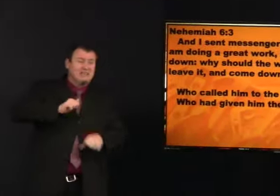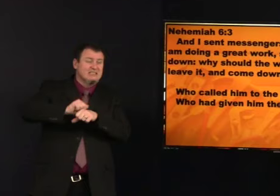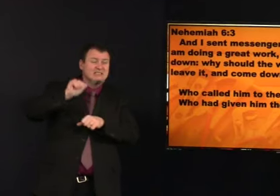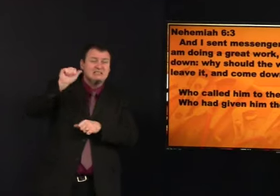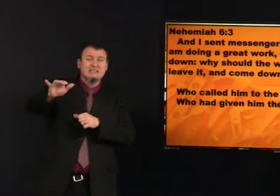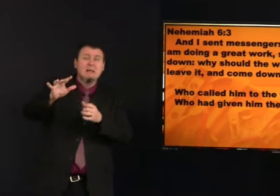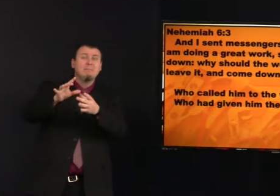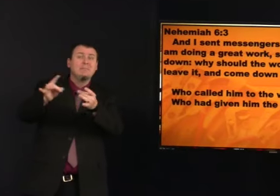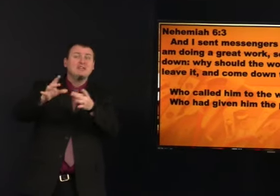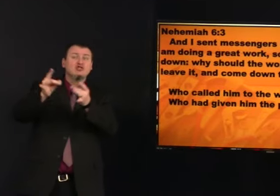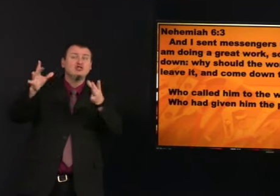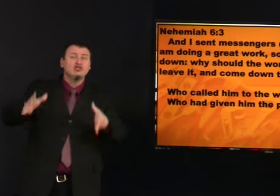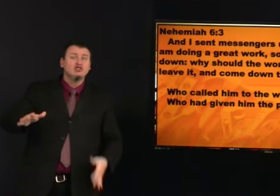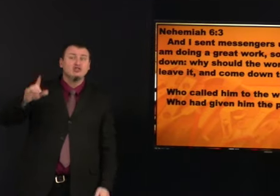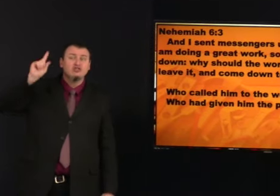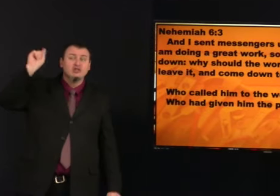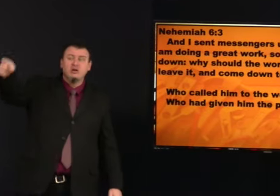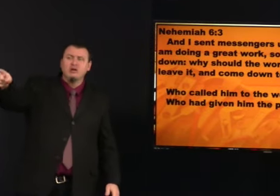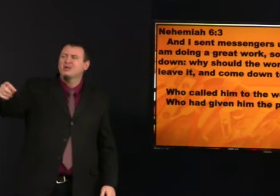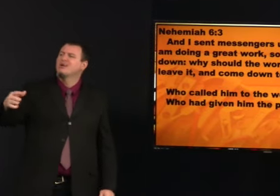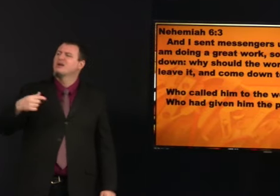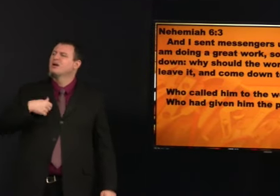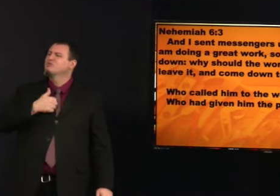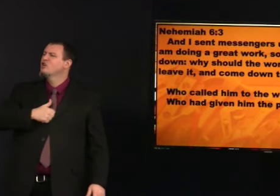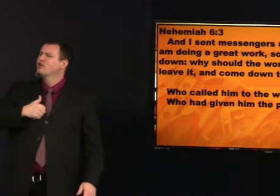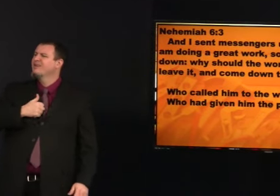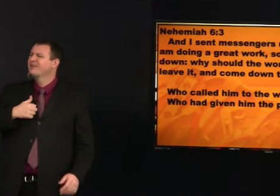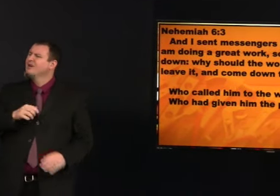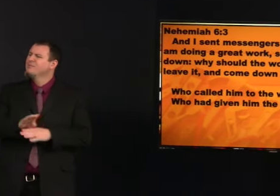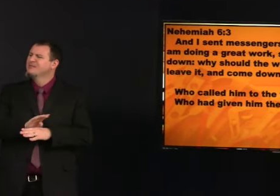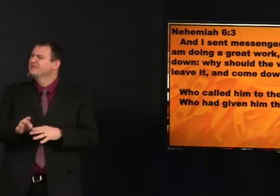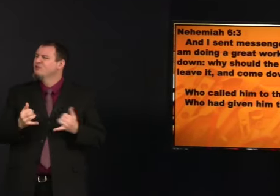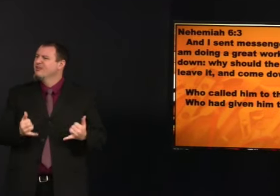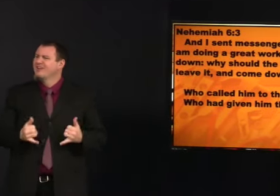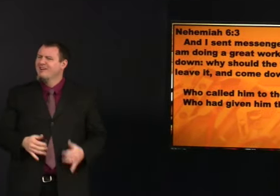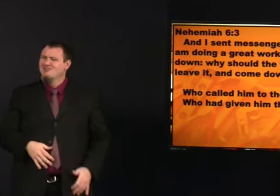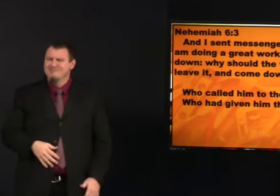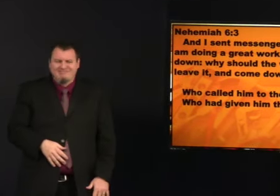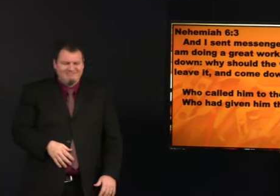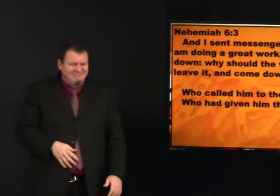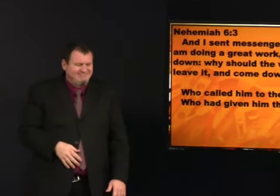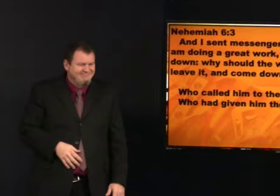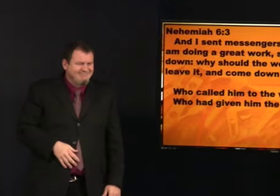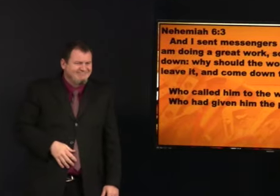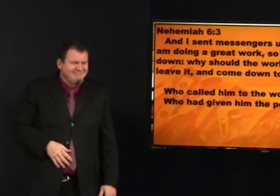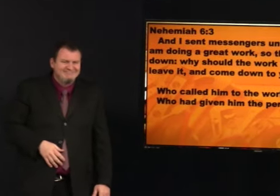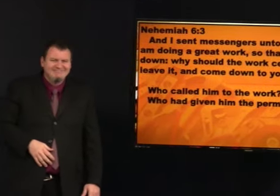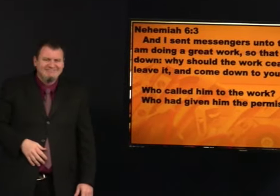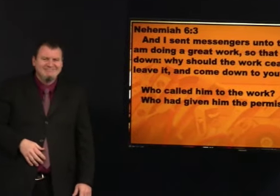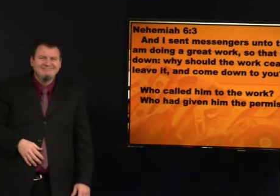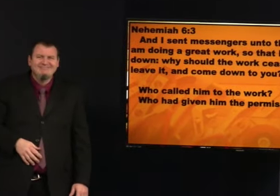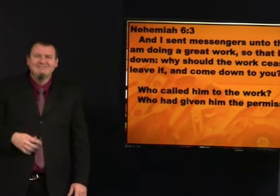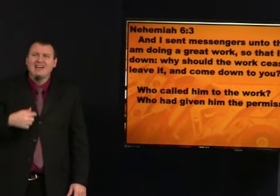So what did he do? I sent messengers unto them saying, sorry, I'm busy right now.